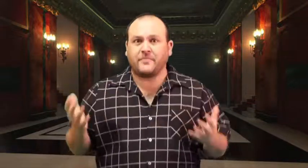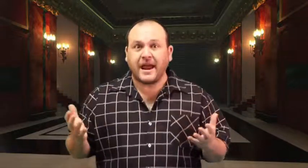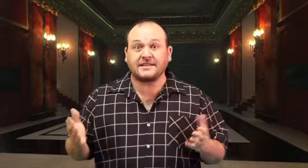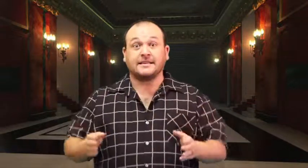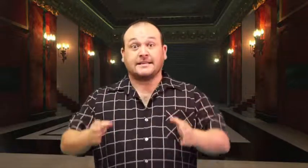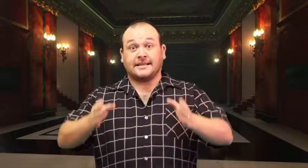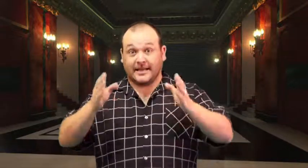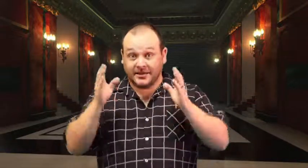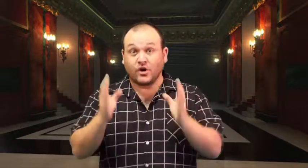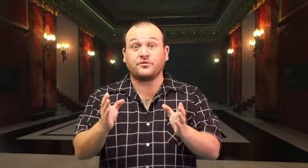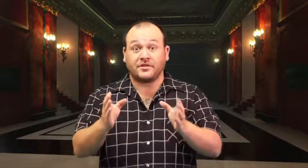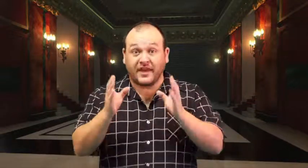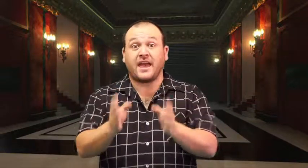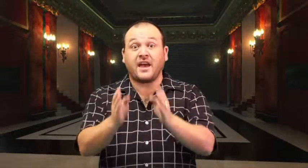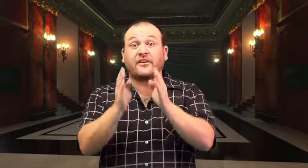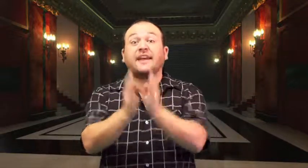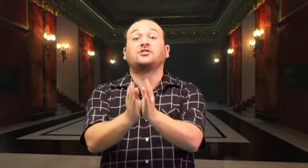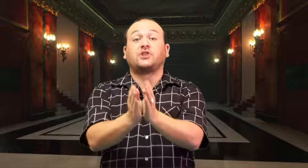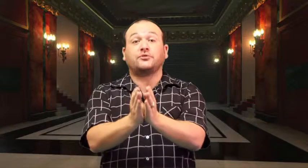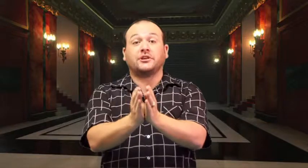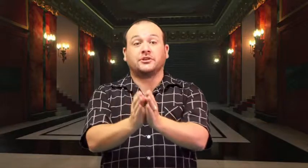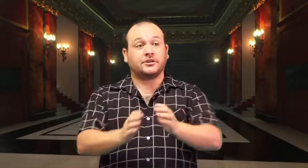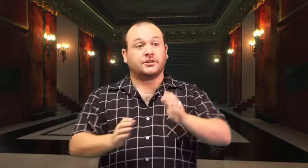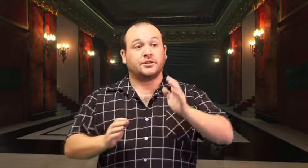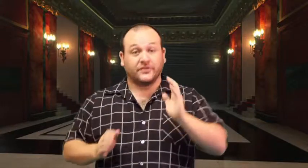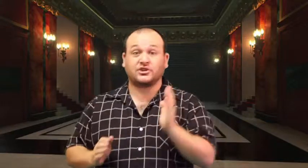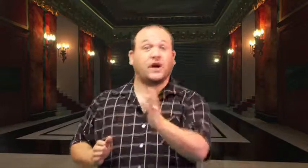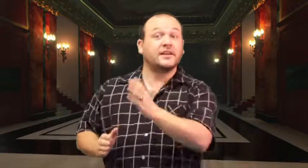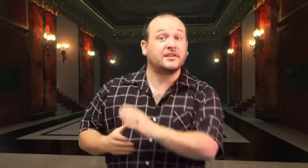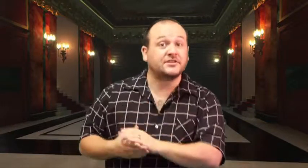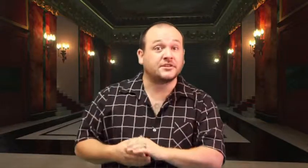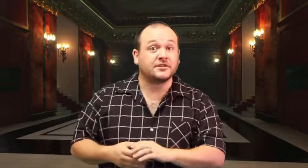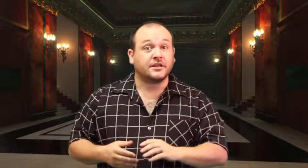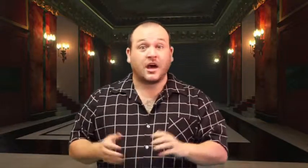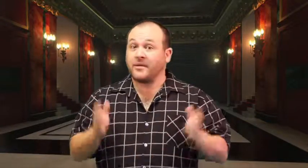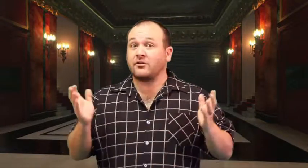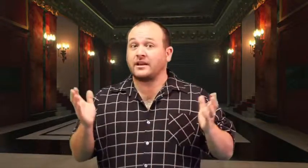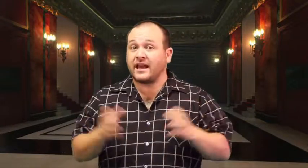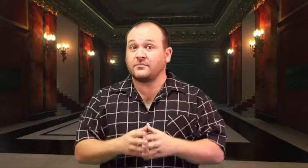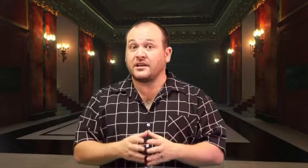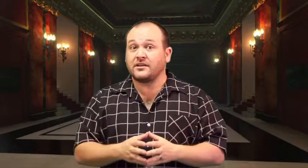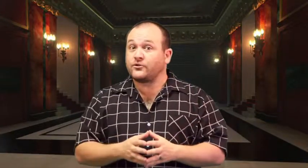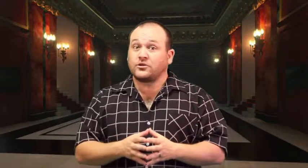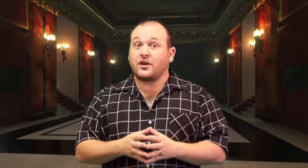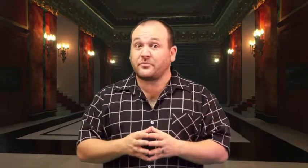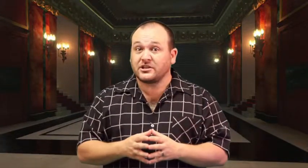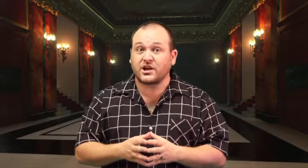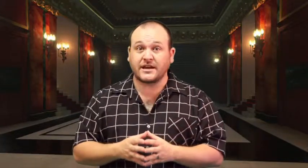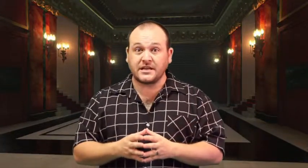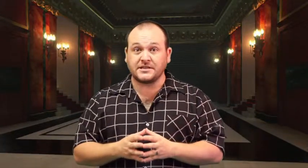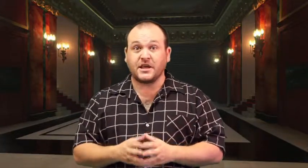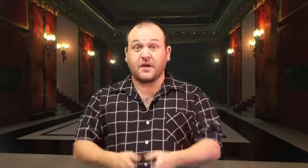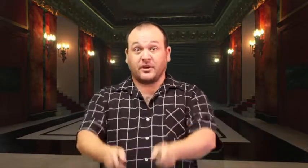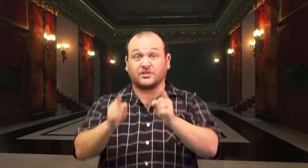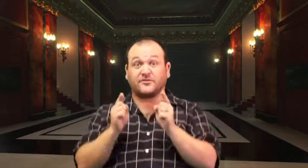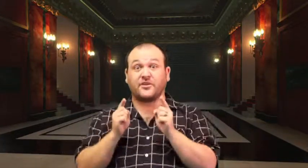debate. And I know that they have excluded the Chinese. Apparently, Adam and Eve could not have been Chinese, because if they